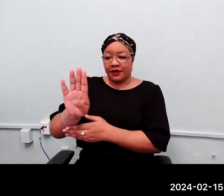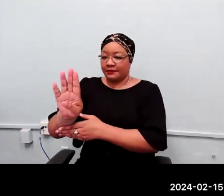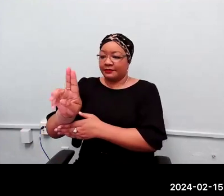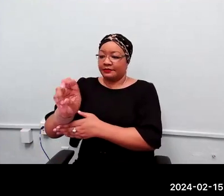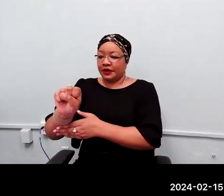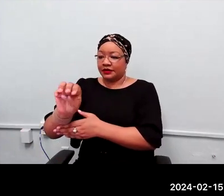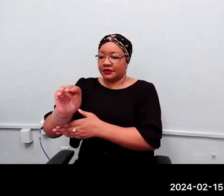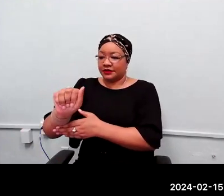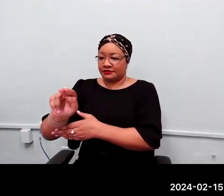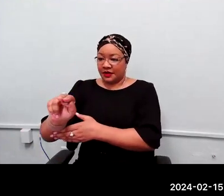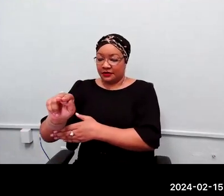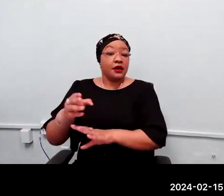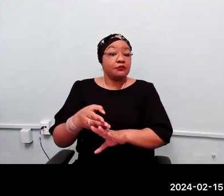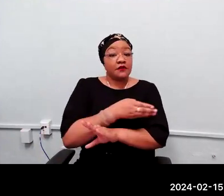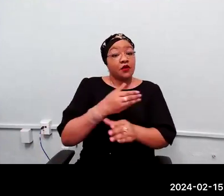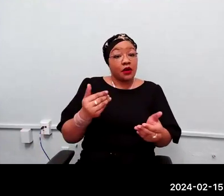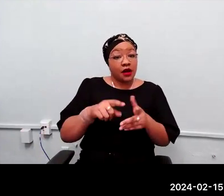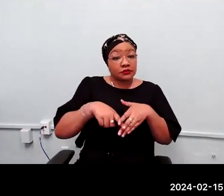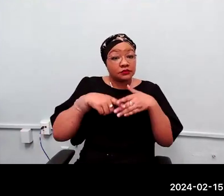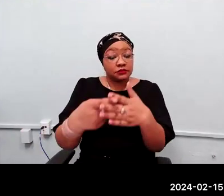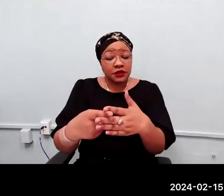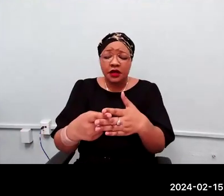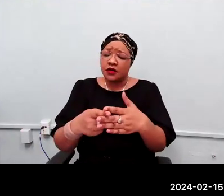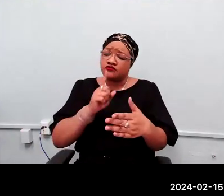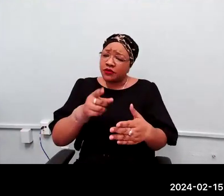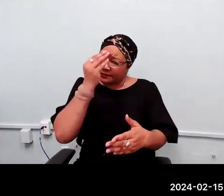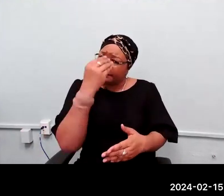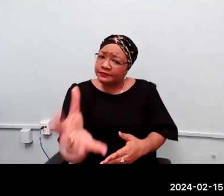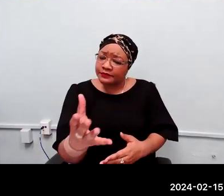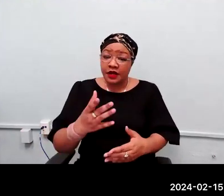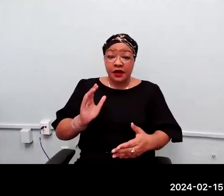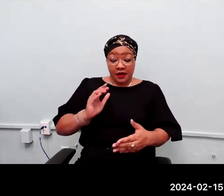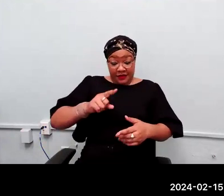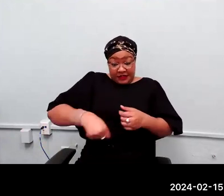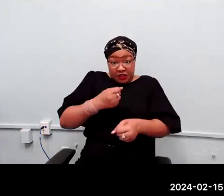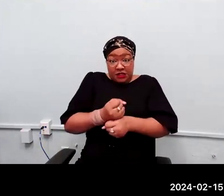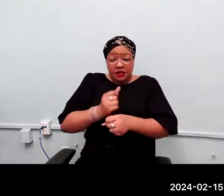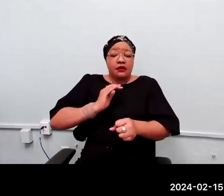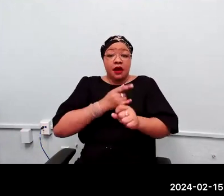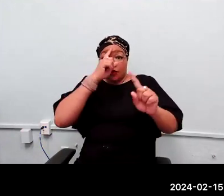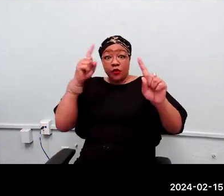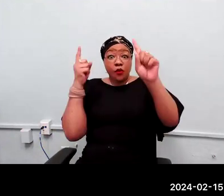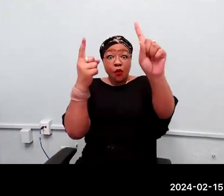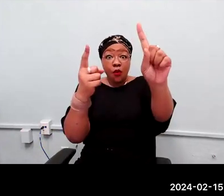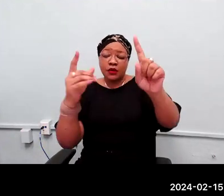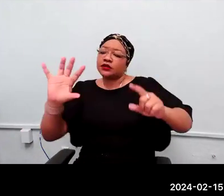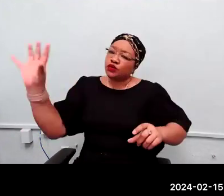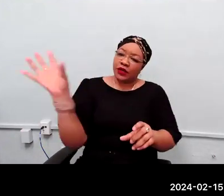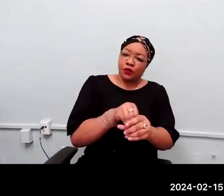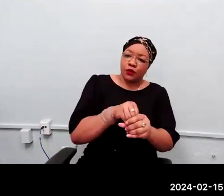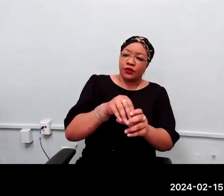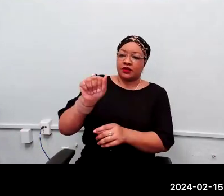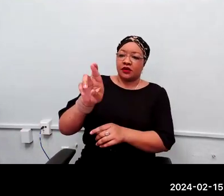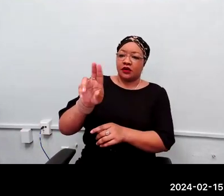want to say that it was our goal this year to bring in the arts to the work that we do here at the Lytton Center. And